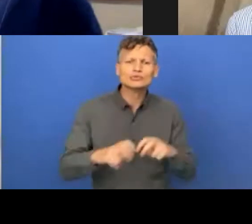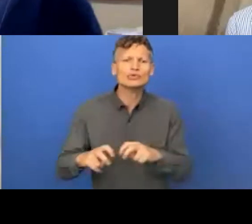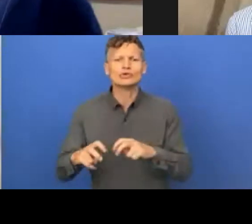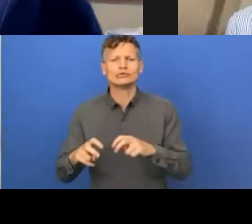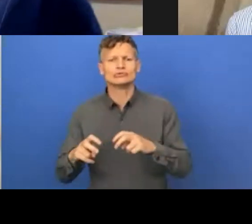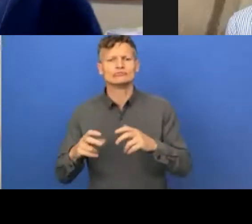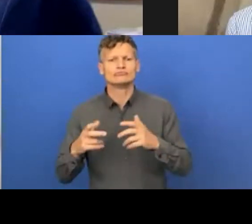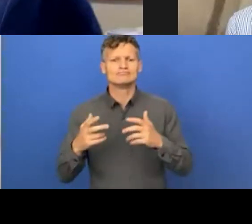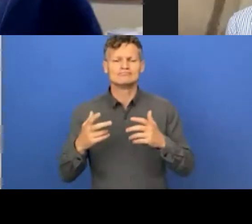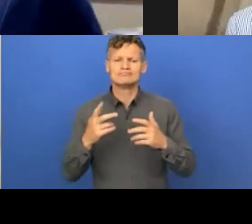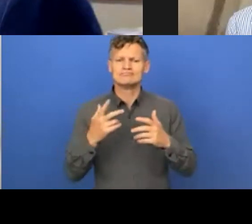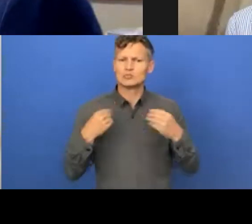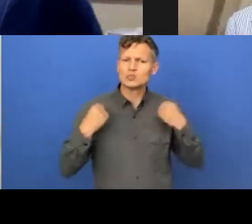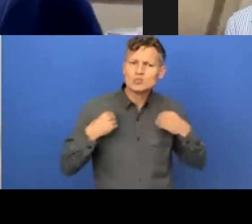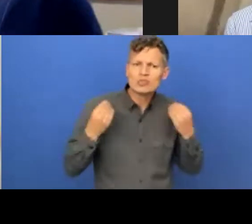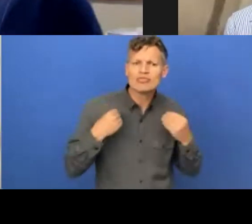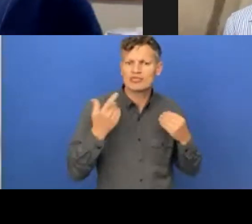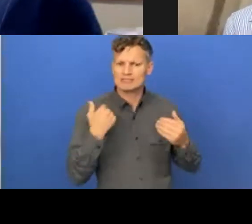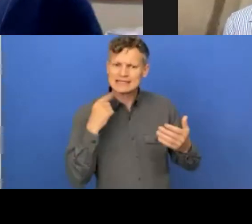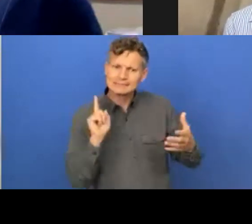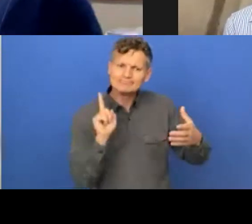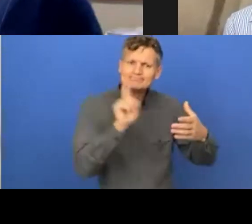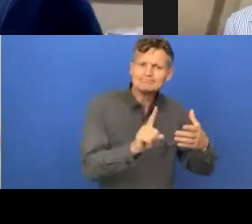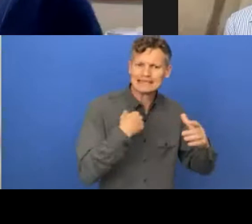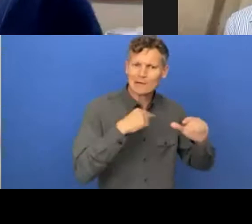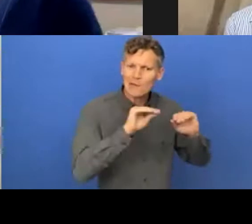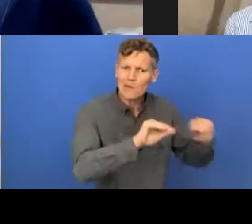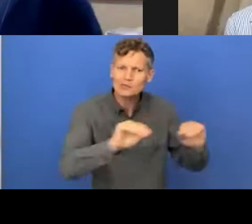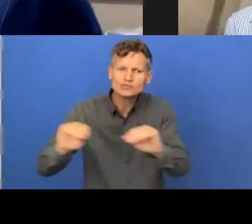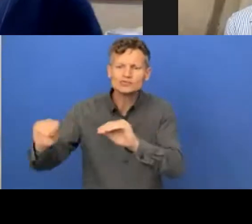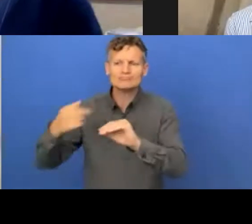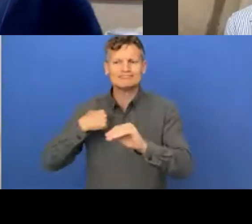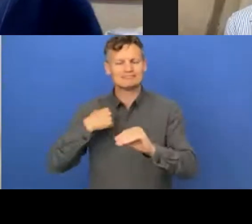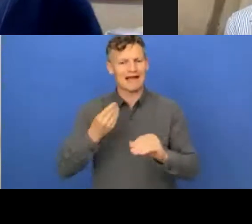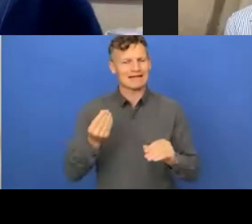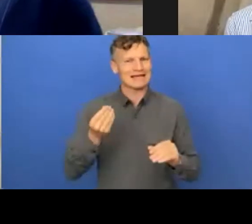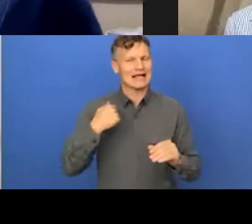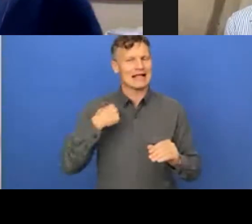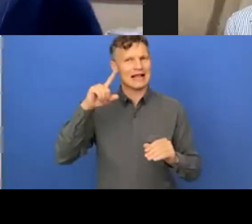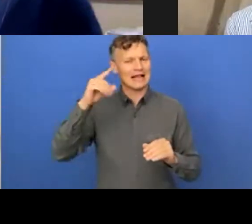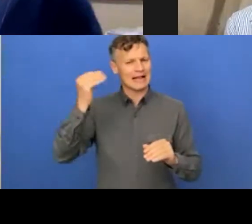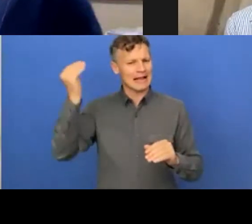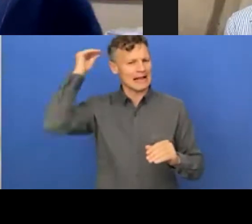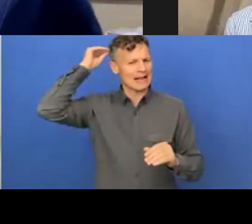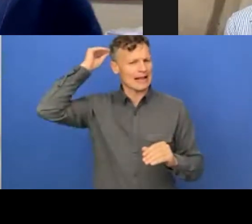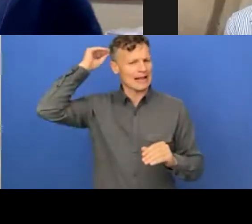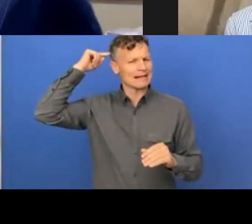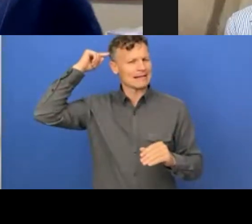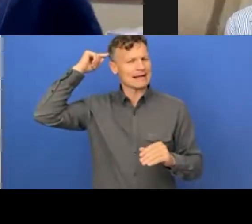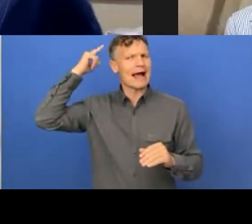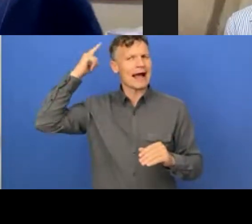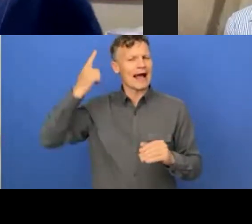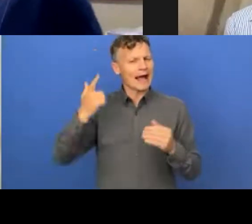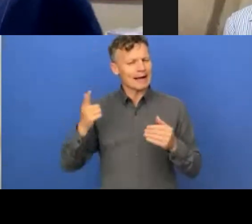with disabilities, I find it really useful to keep in my head about why it's important, and it's